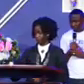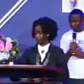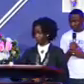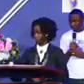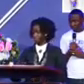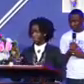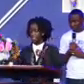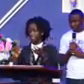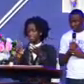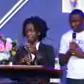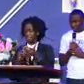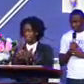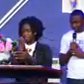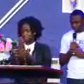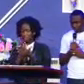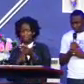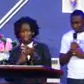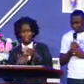bamukozeko